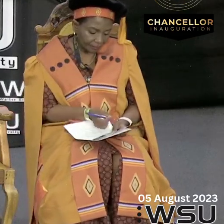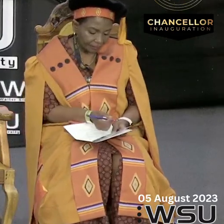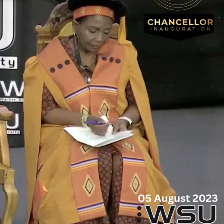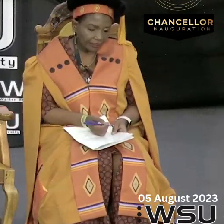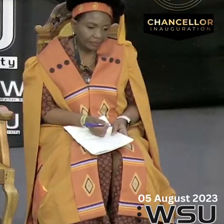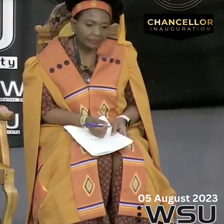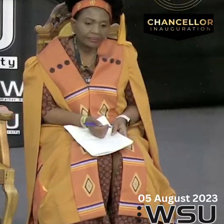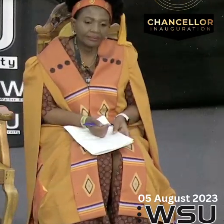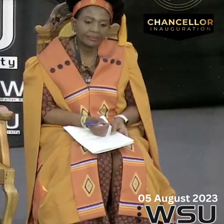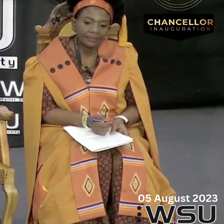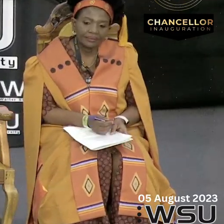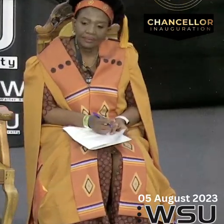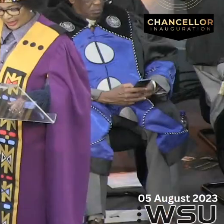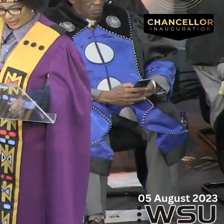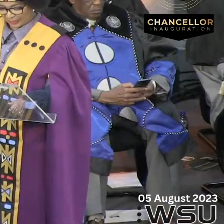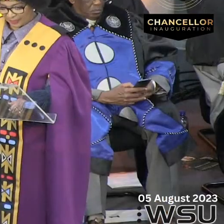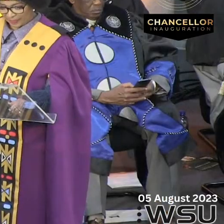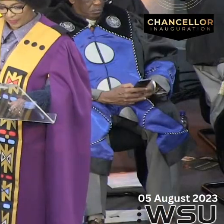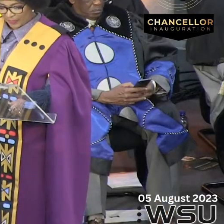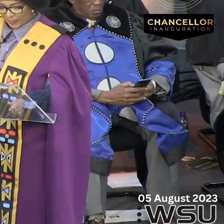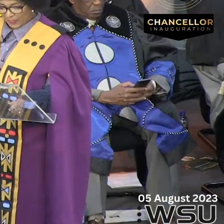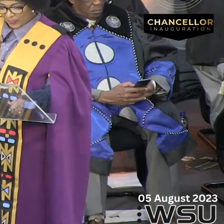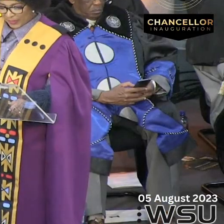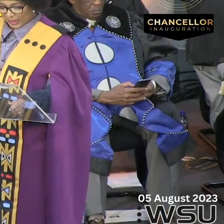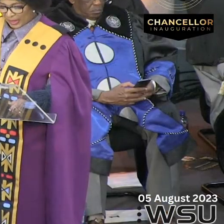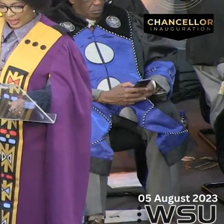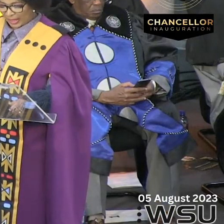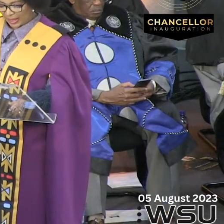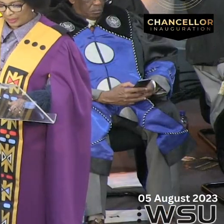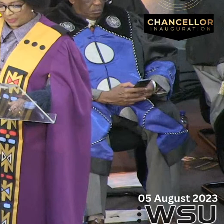it's difficult, it's resisted,